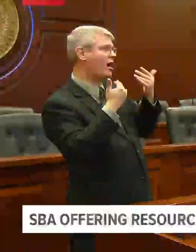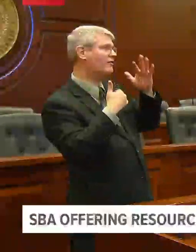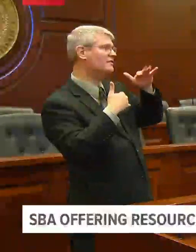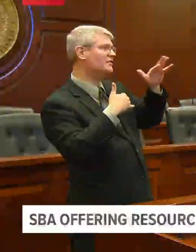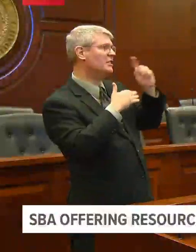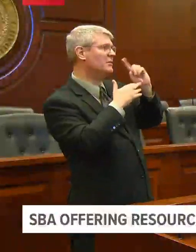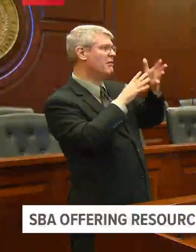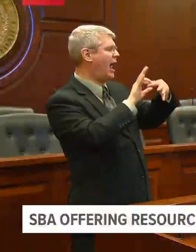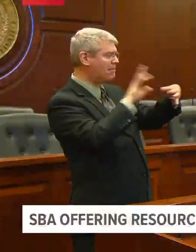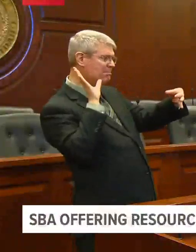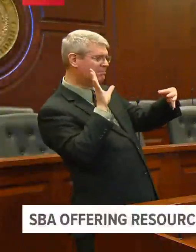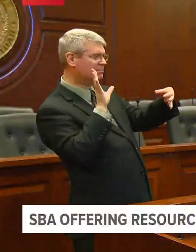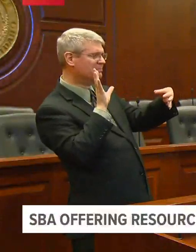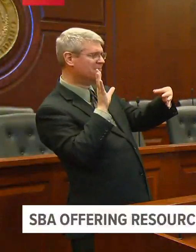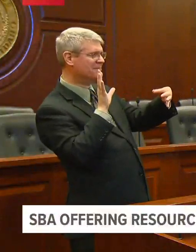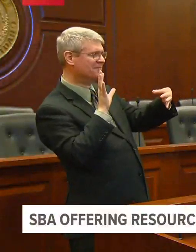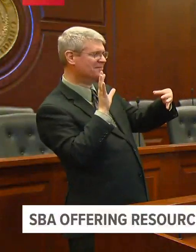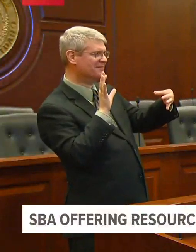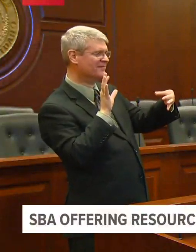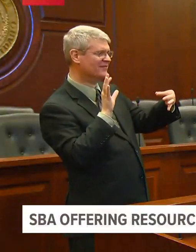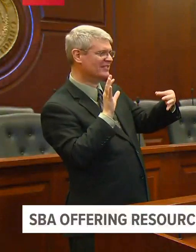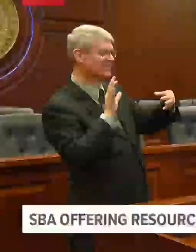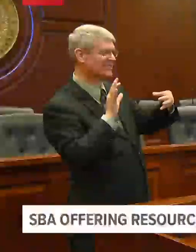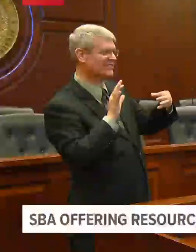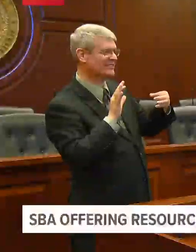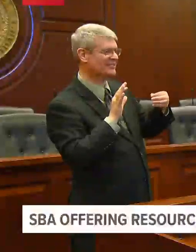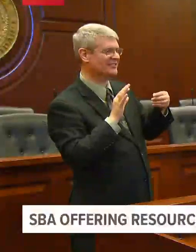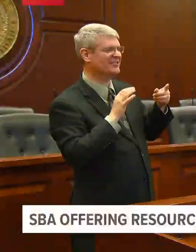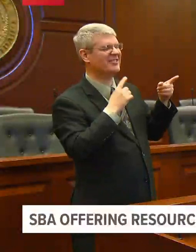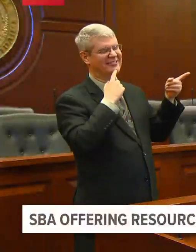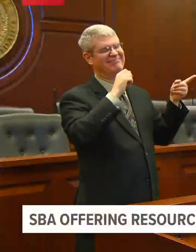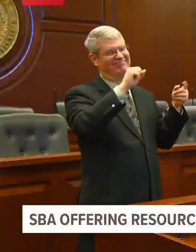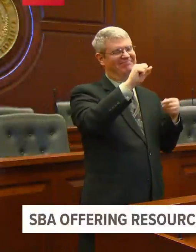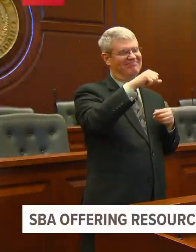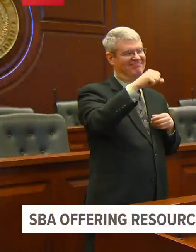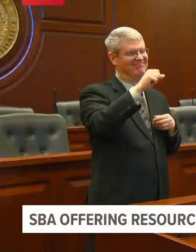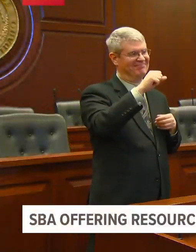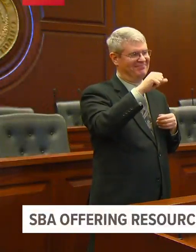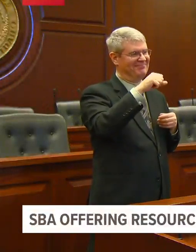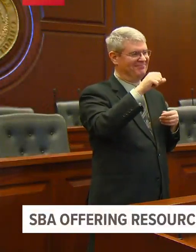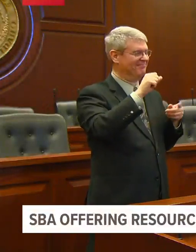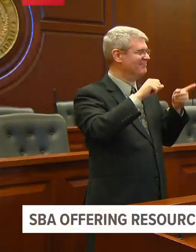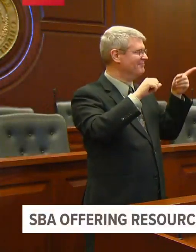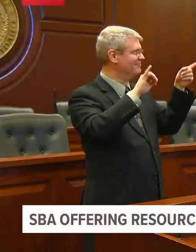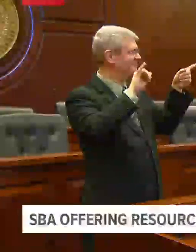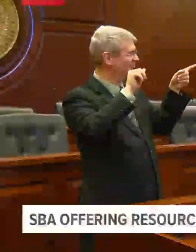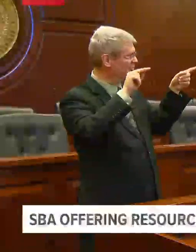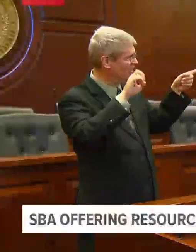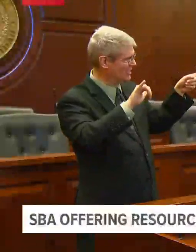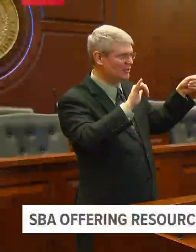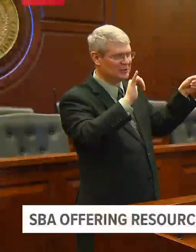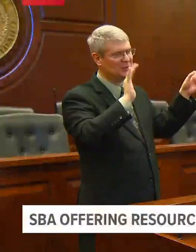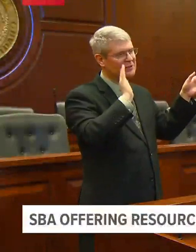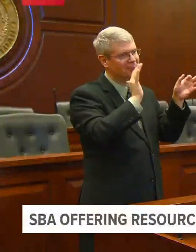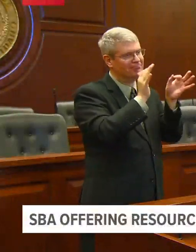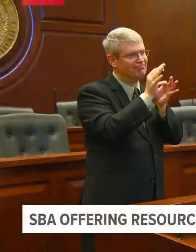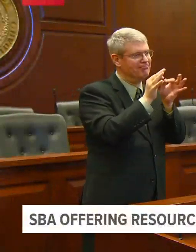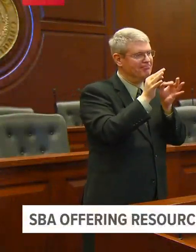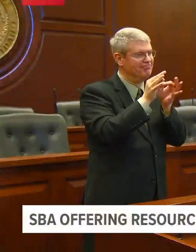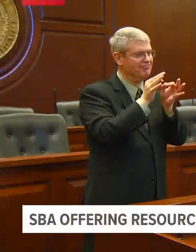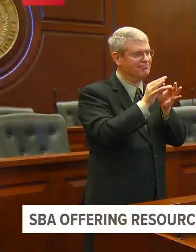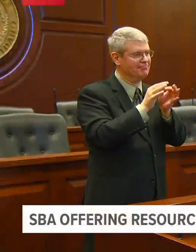talk about that capacity. There's hardly a part of the social safety